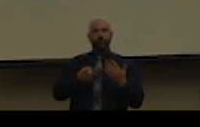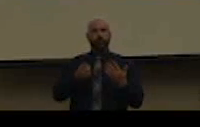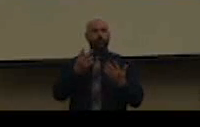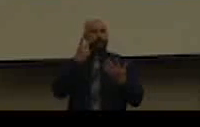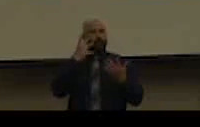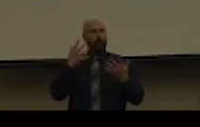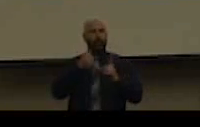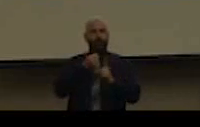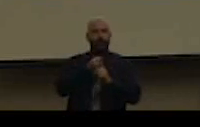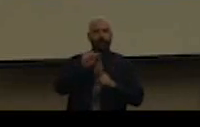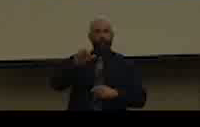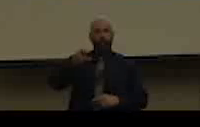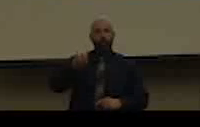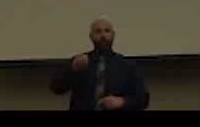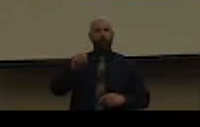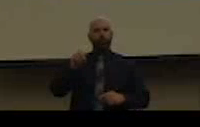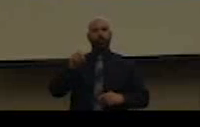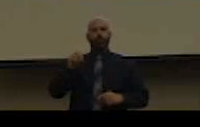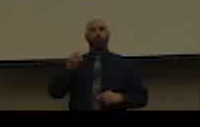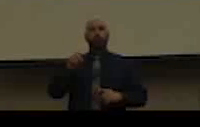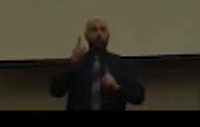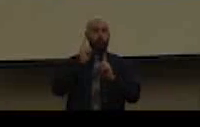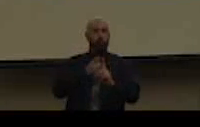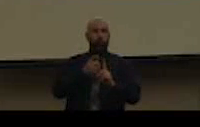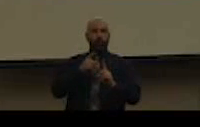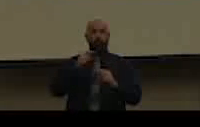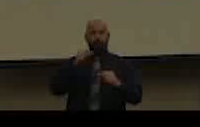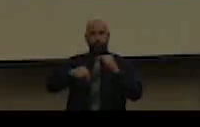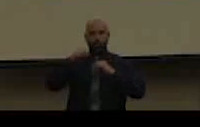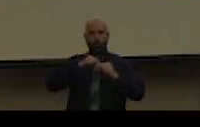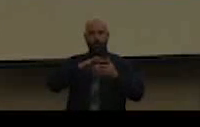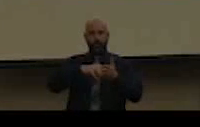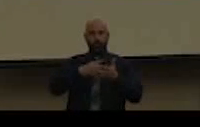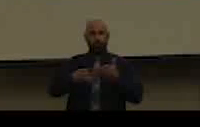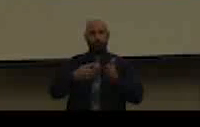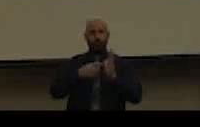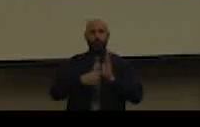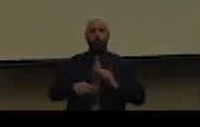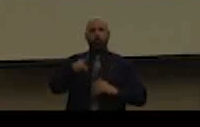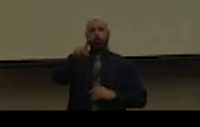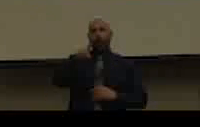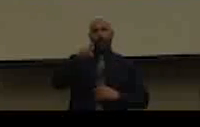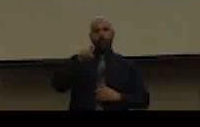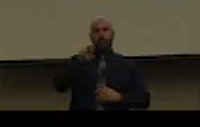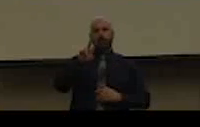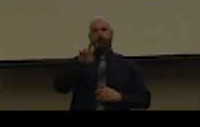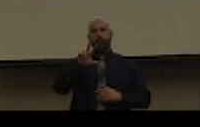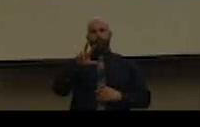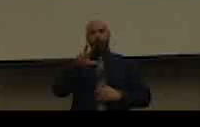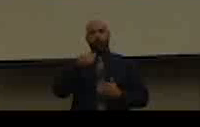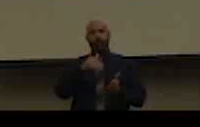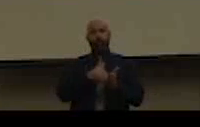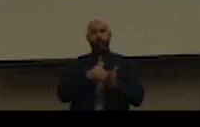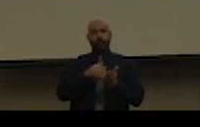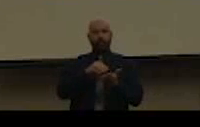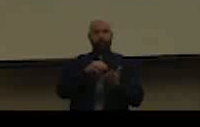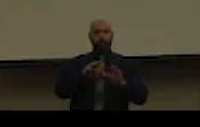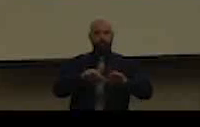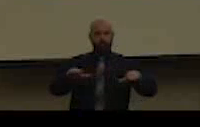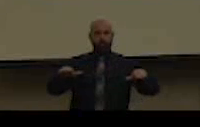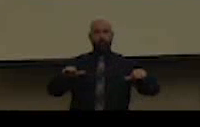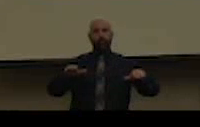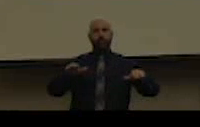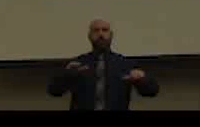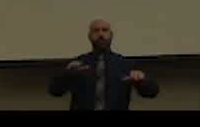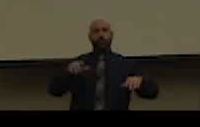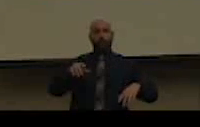at, you know, when you go back to that chart that shows 173,000 children in need are not getting services, the reality